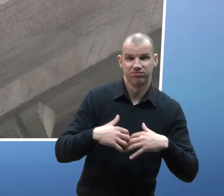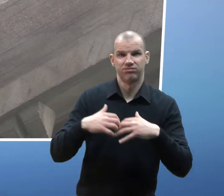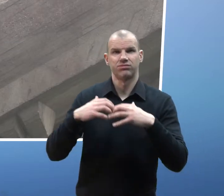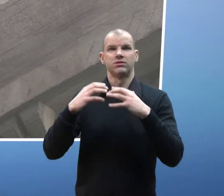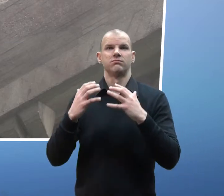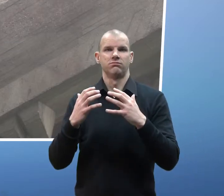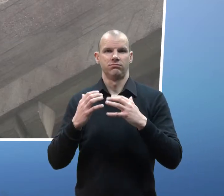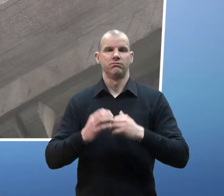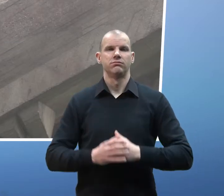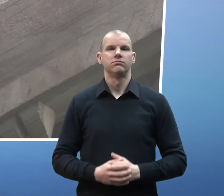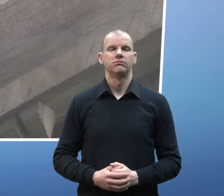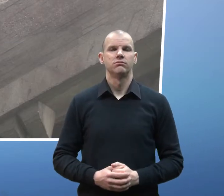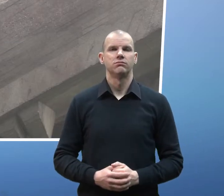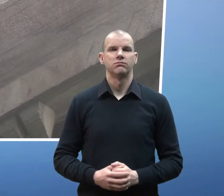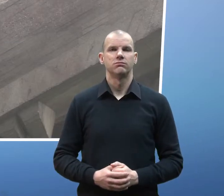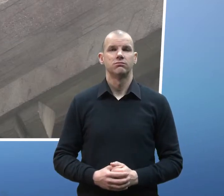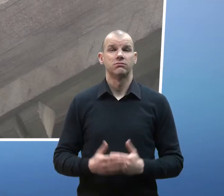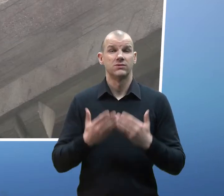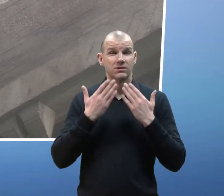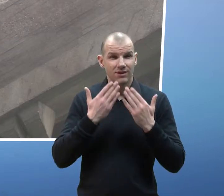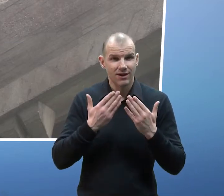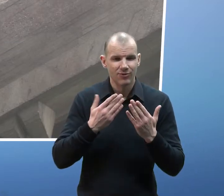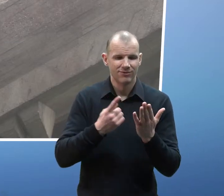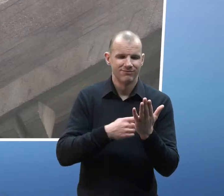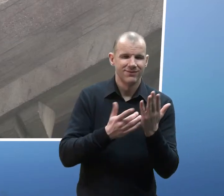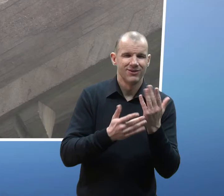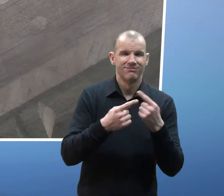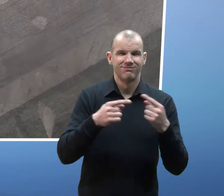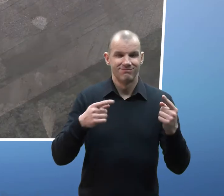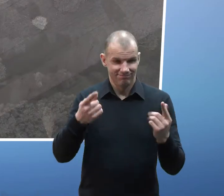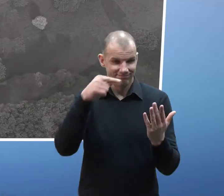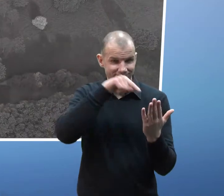Thank you very much for participating in this virtual